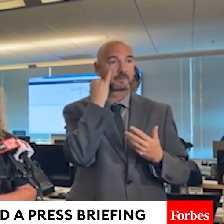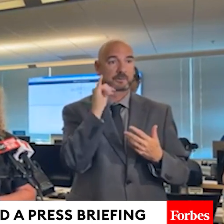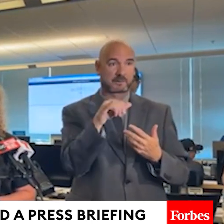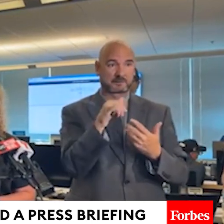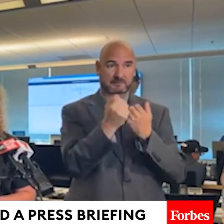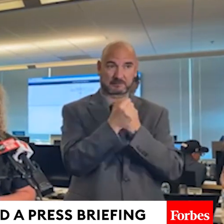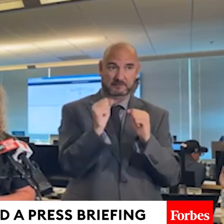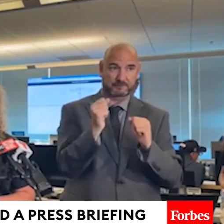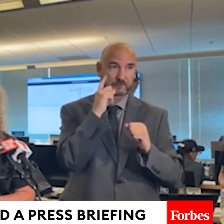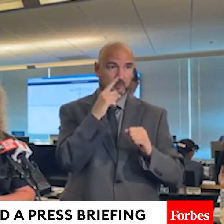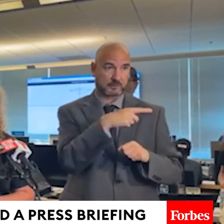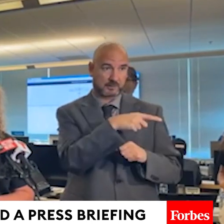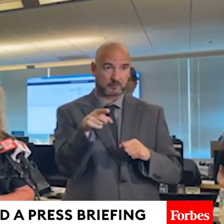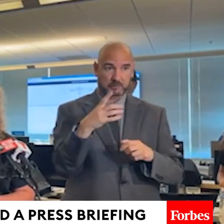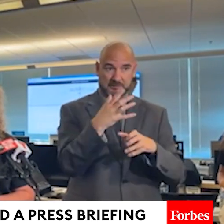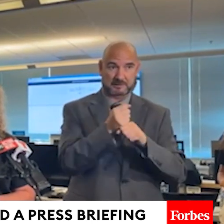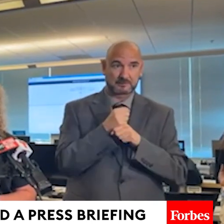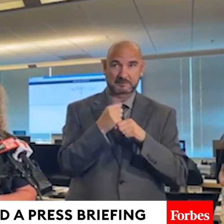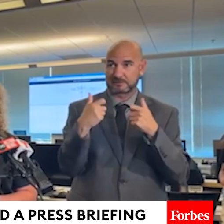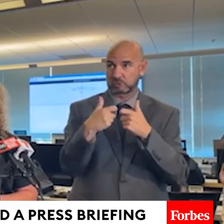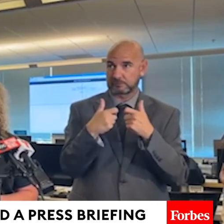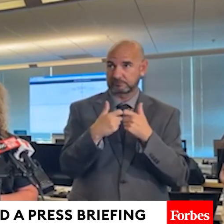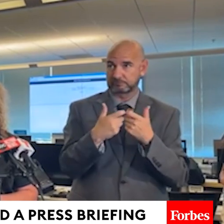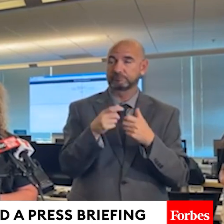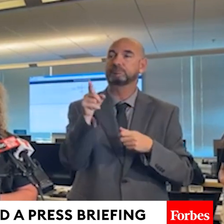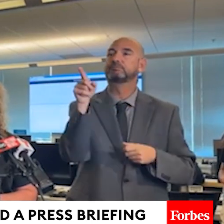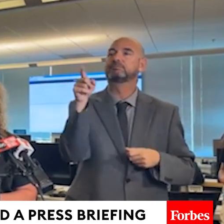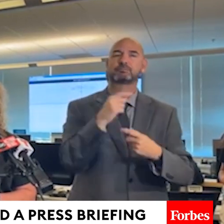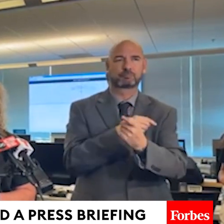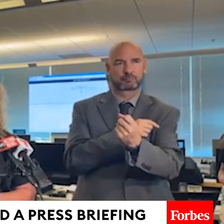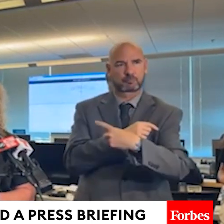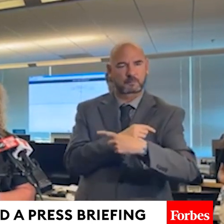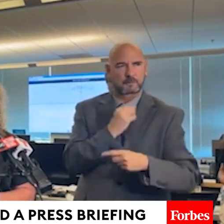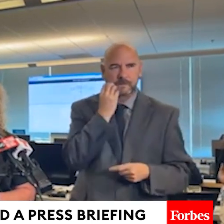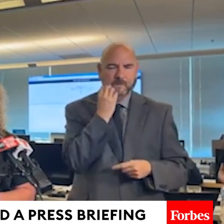will have it. Have you found that the beginning of the